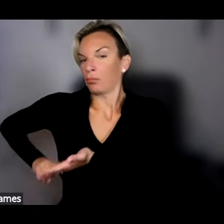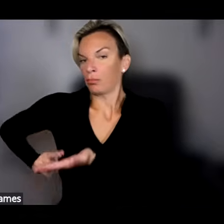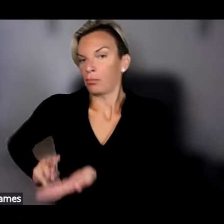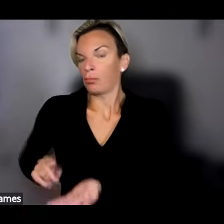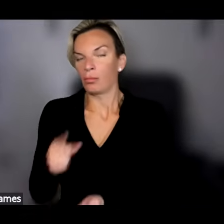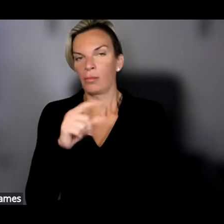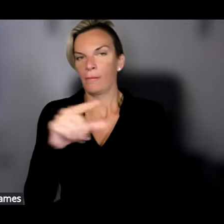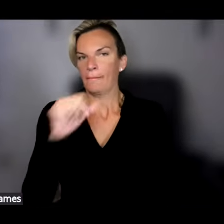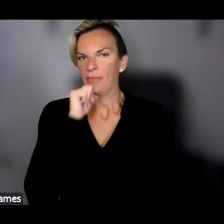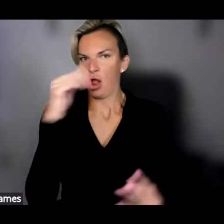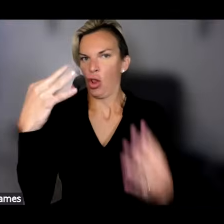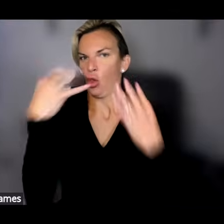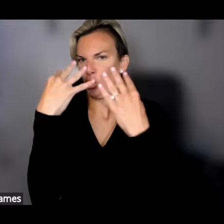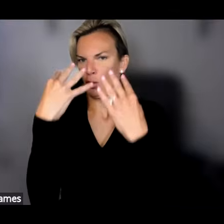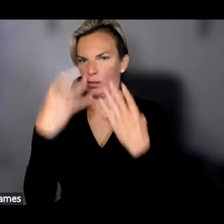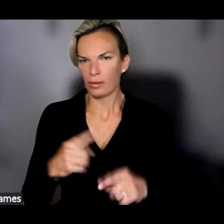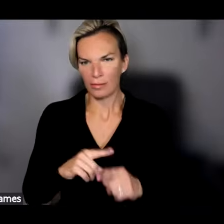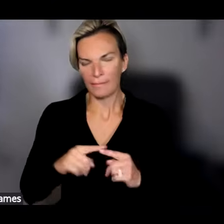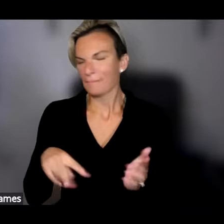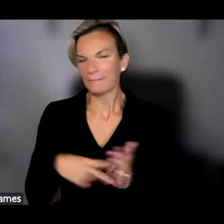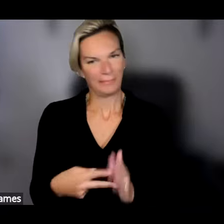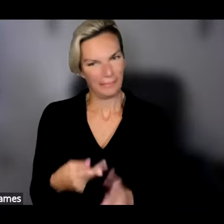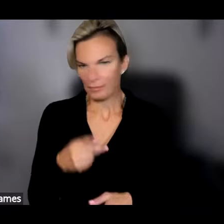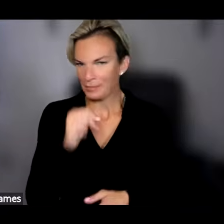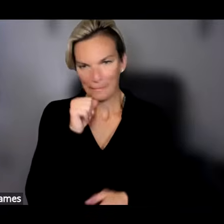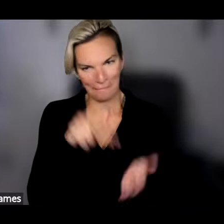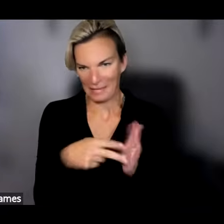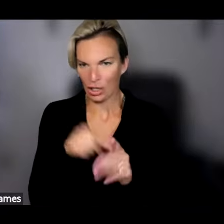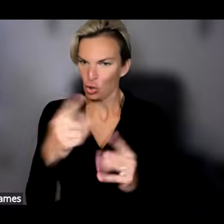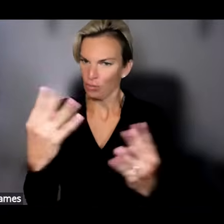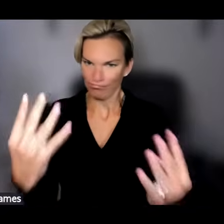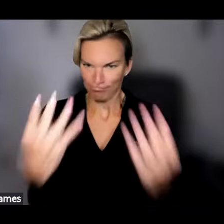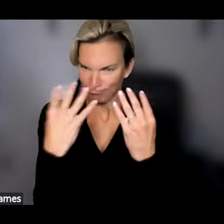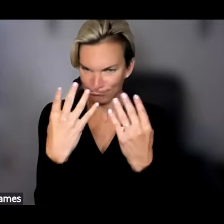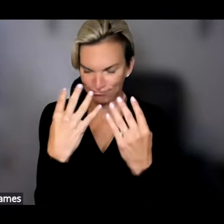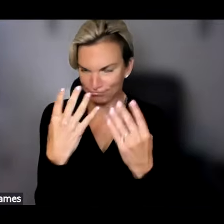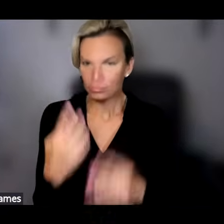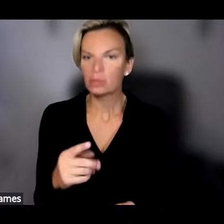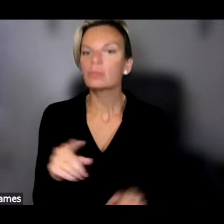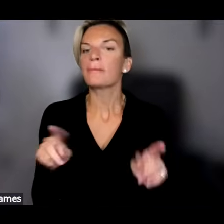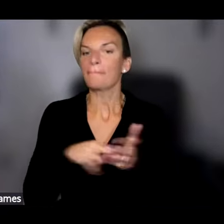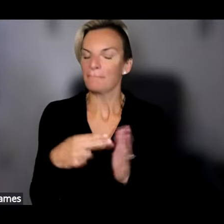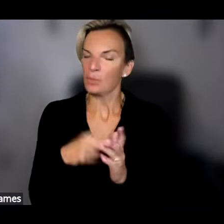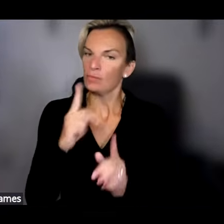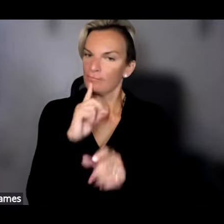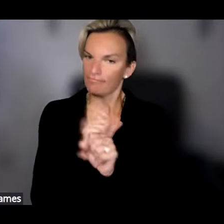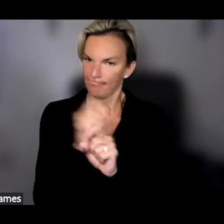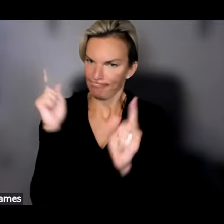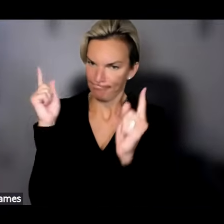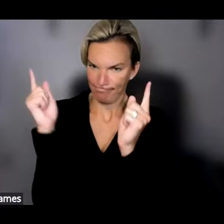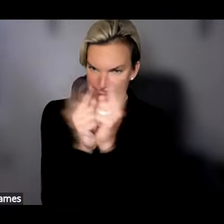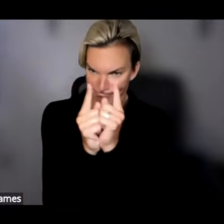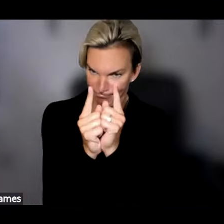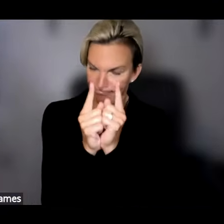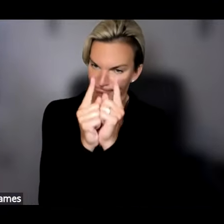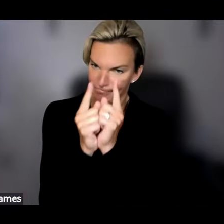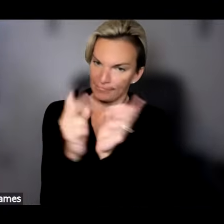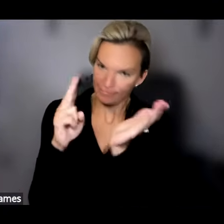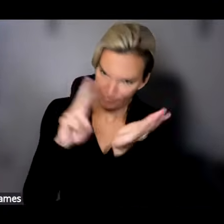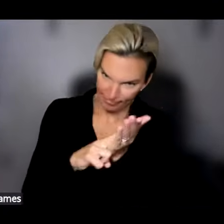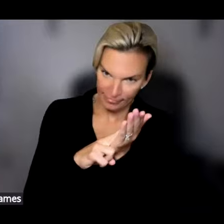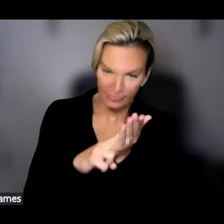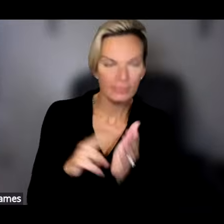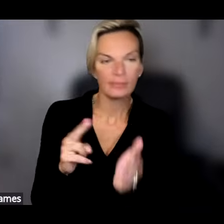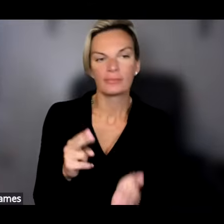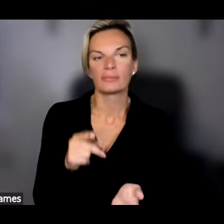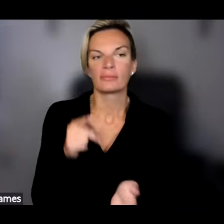what presence means. It means the person who handed you that petition and asked you to sign. And Ms. Cambensi did not ask those